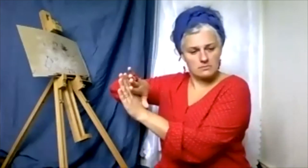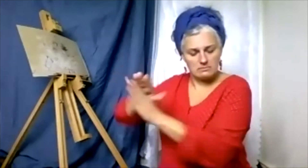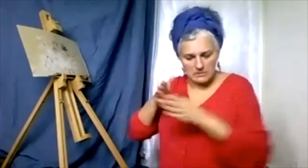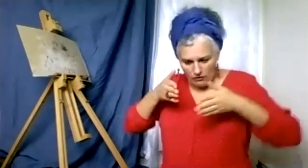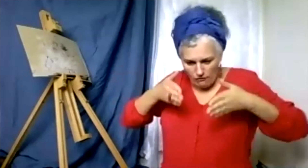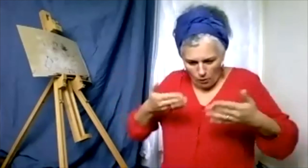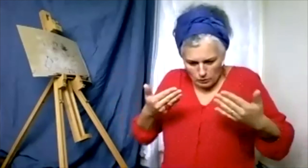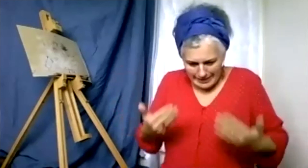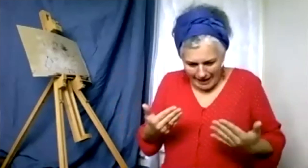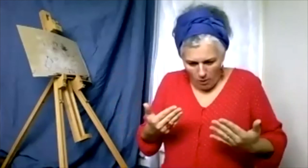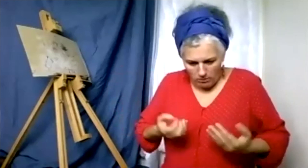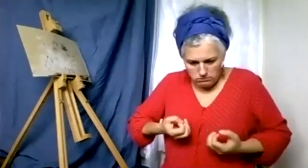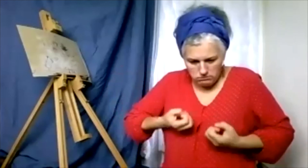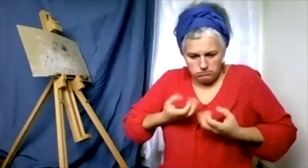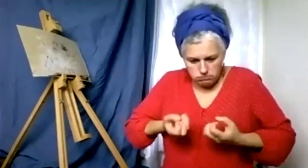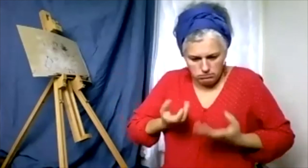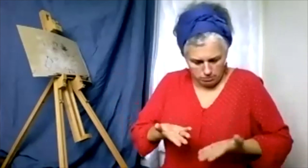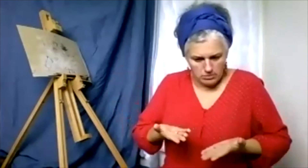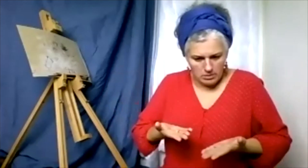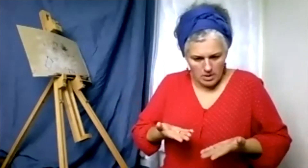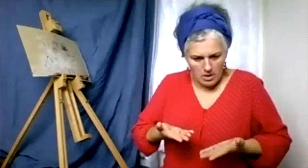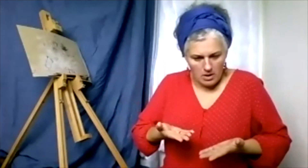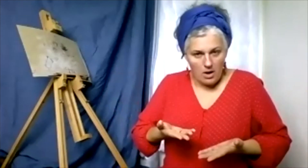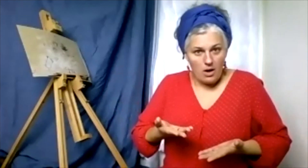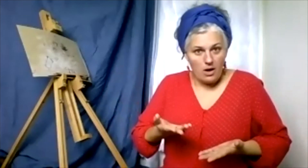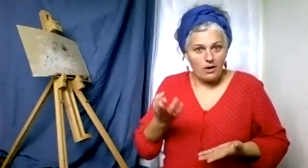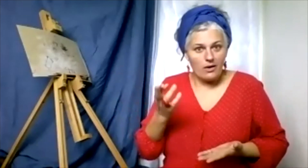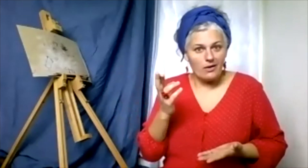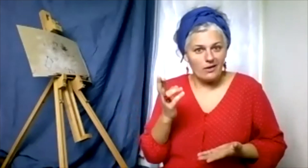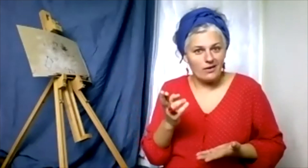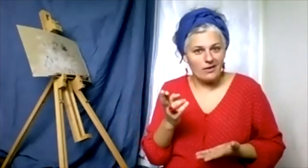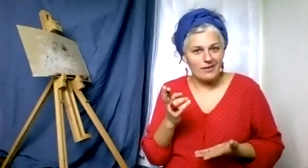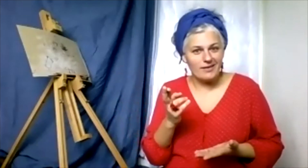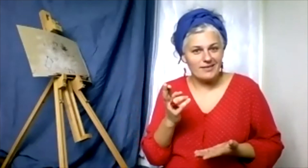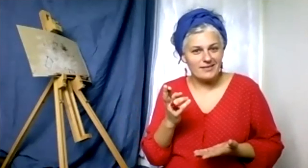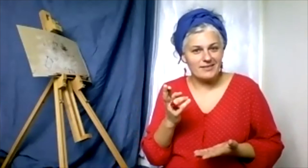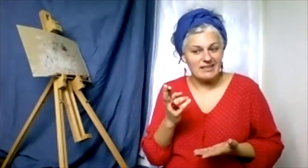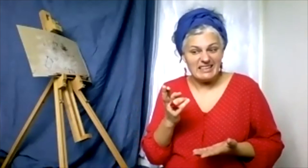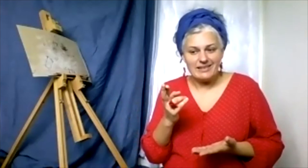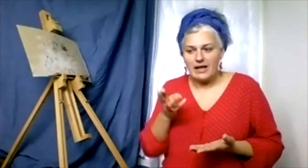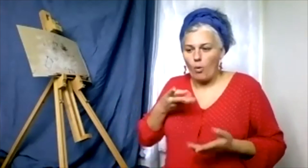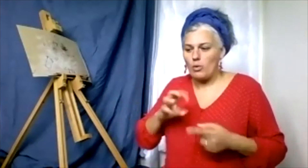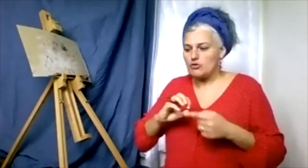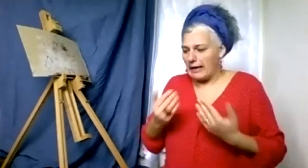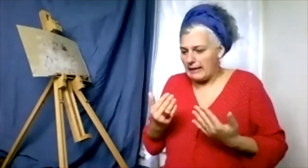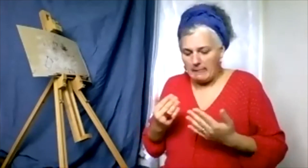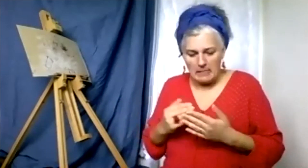forget about what I'm aiming to do and all the work I need to get done and the preparation and just simply focus on the here and now.